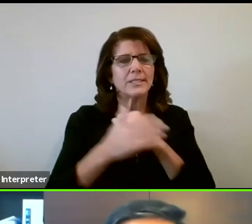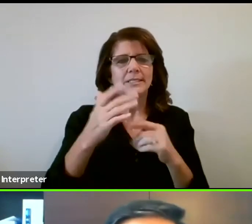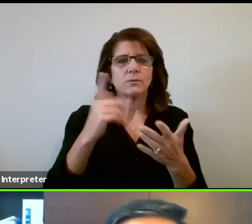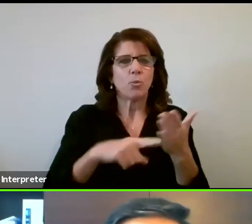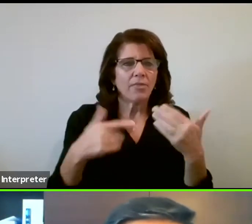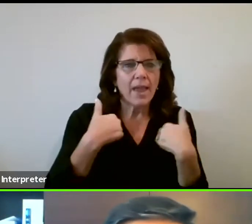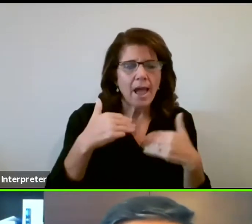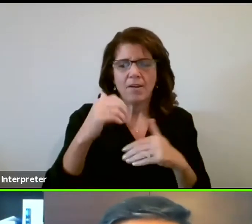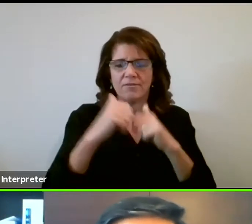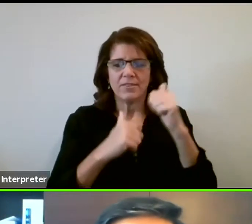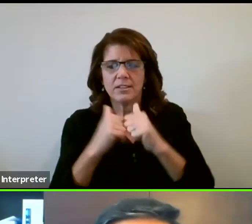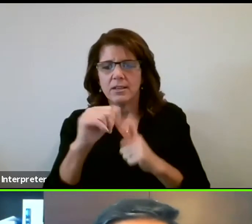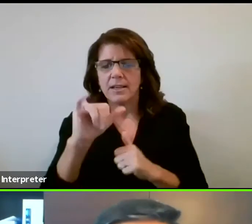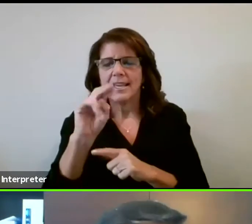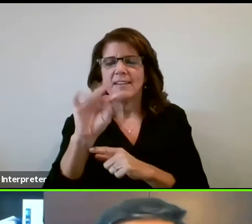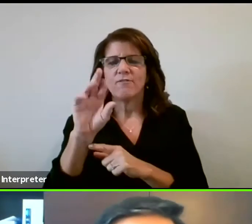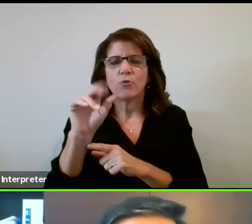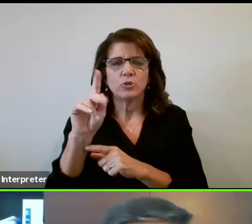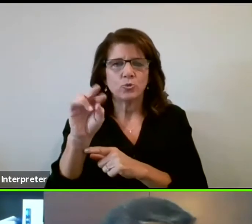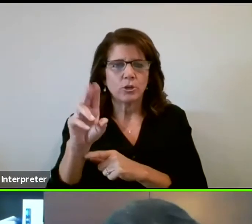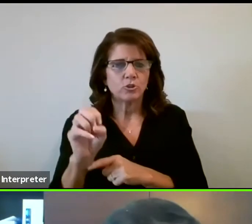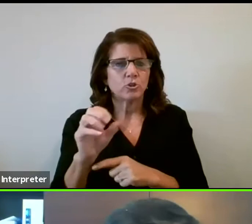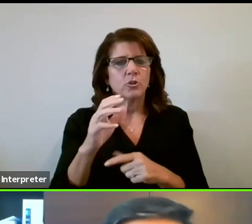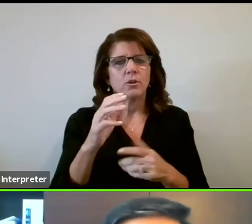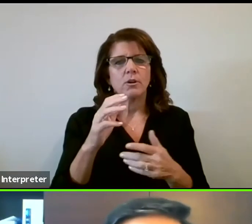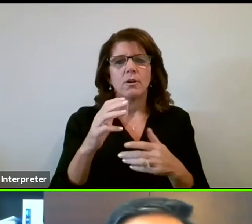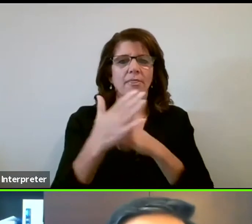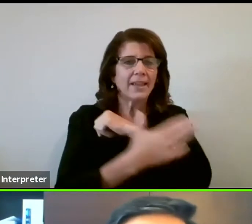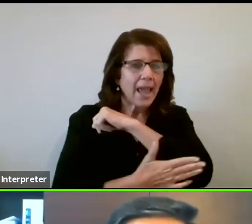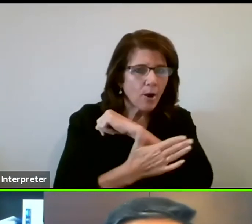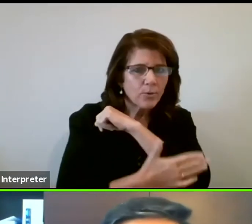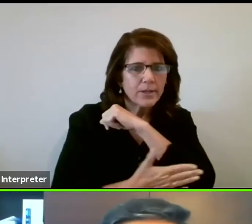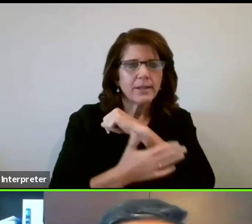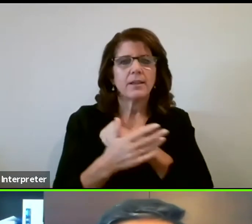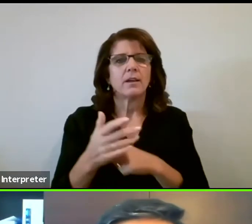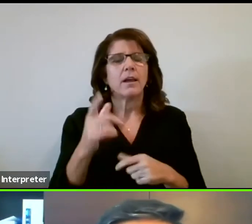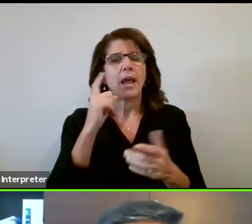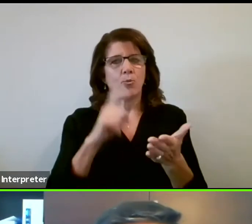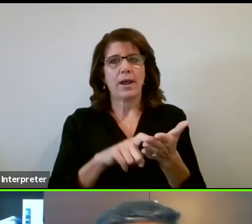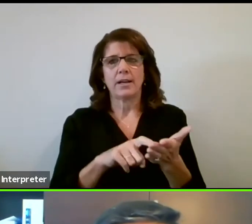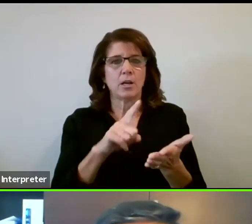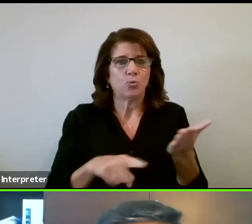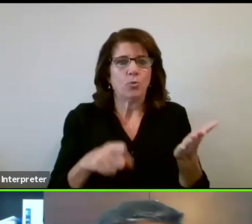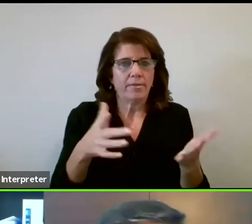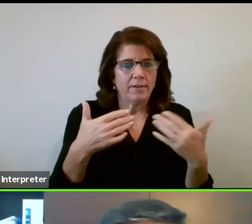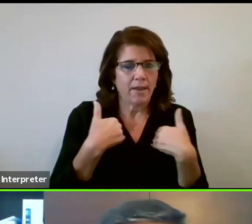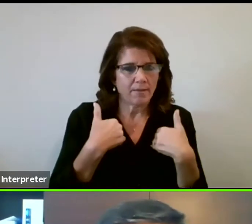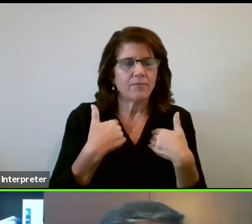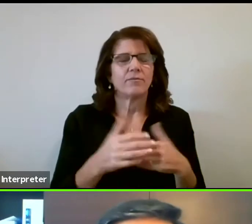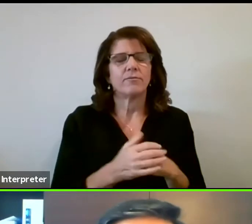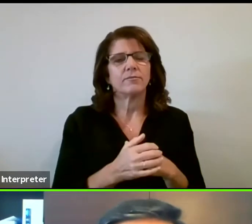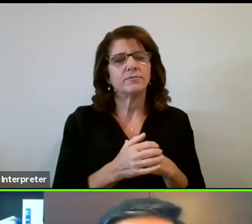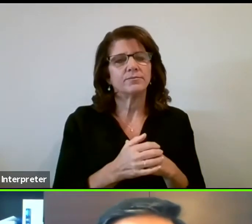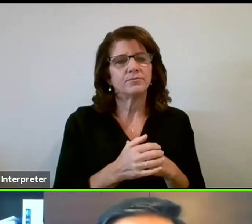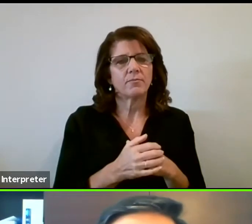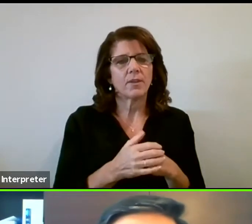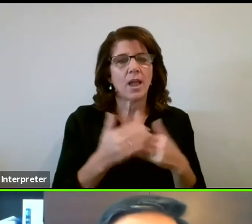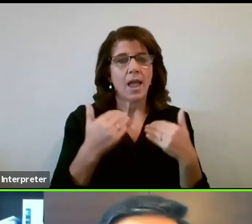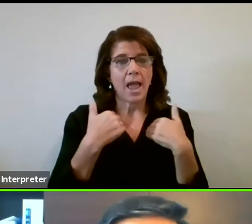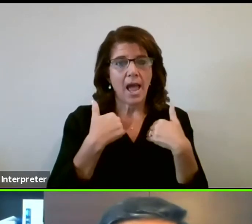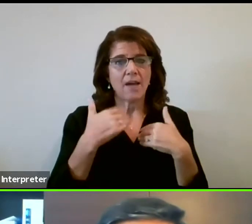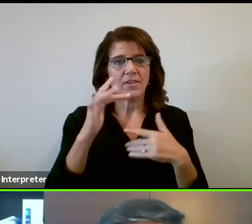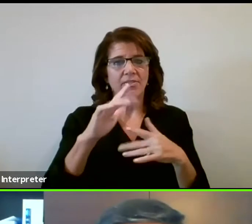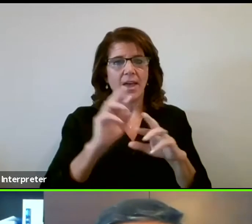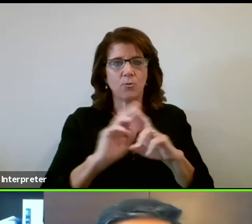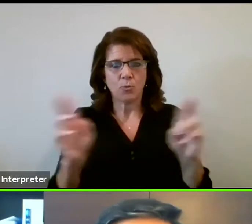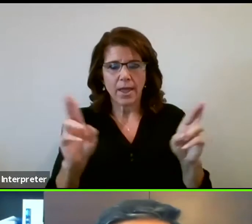the local sort of counties' infrastructures. Recognizing that having that